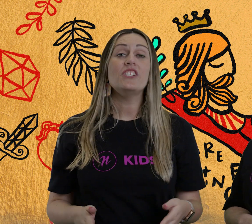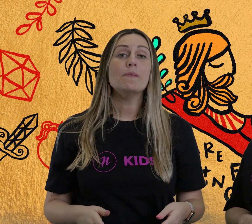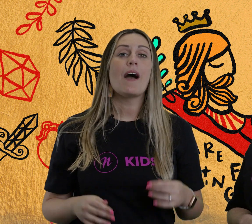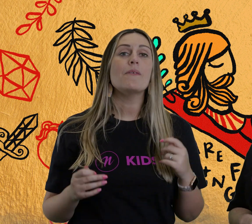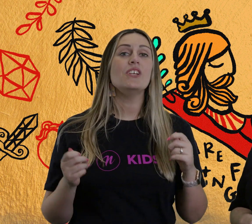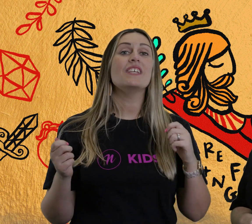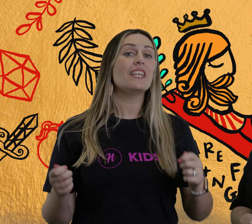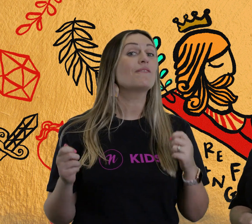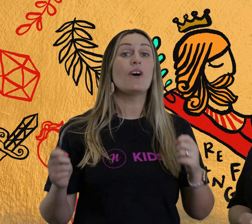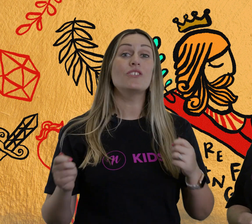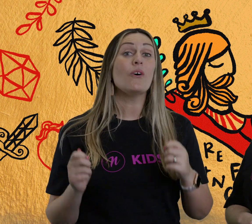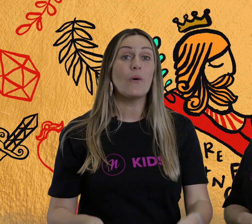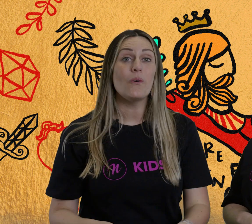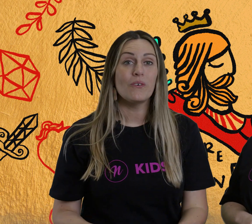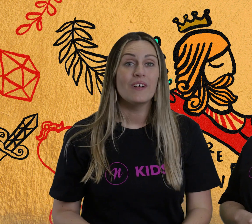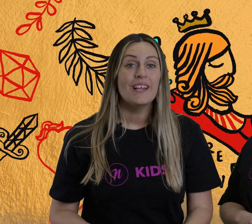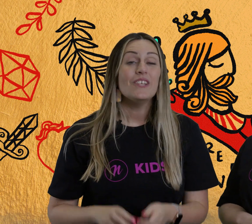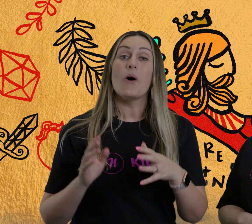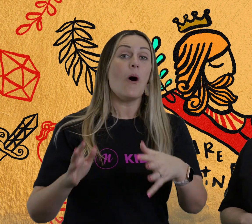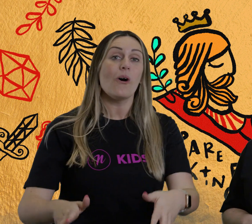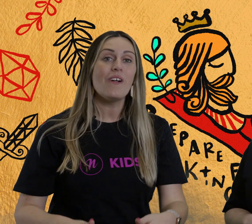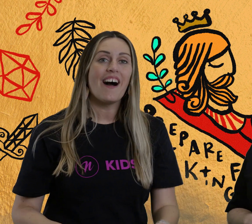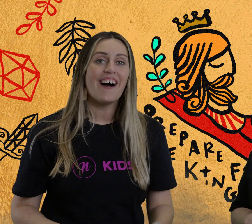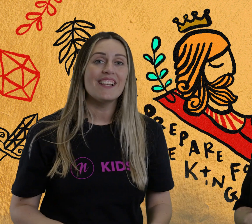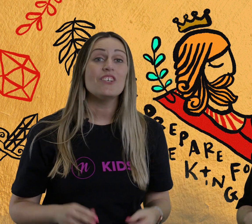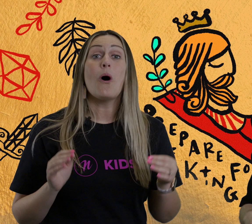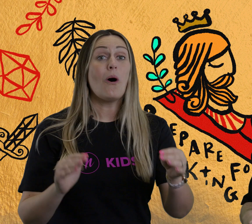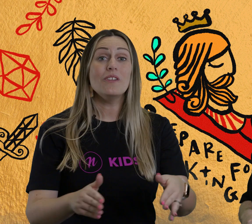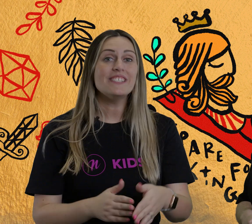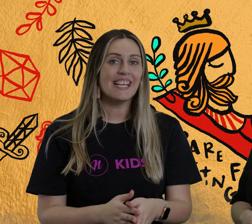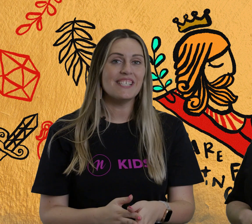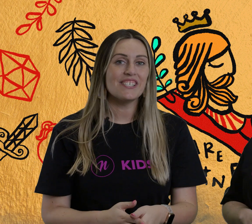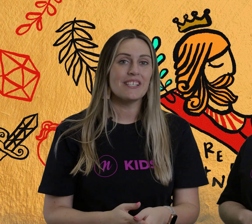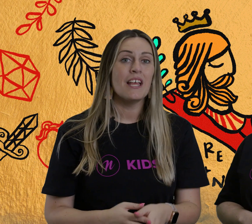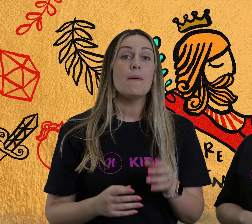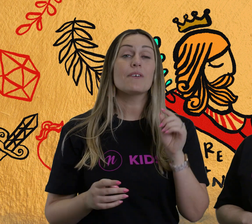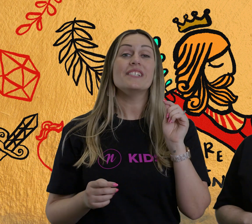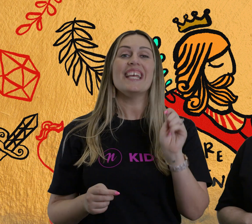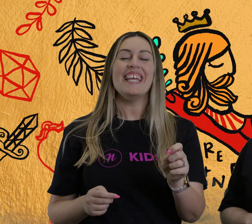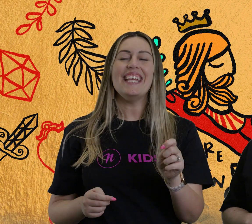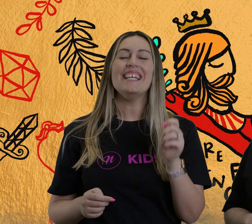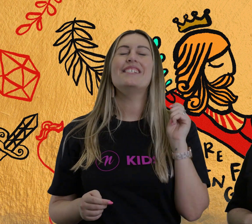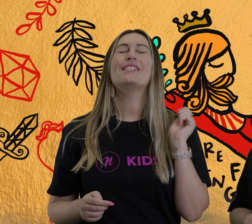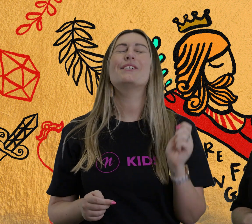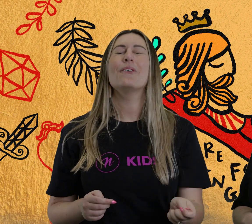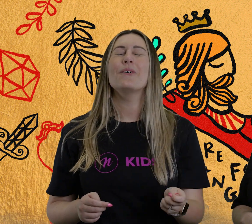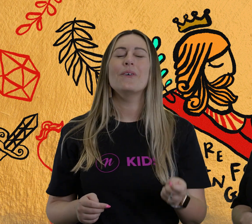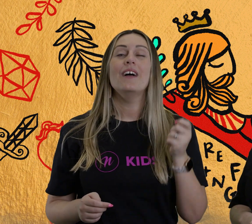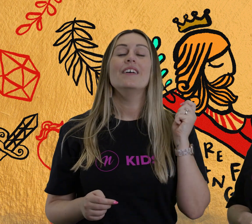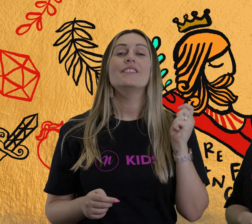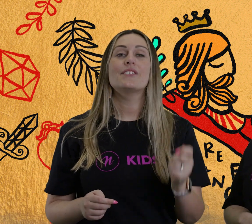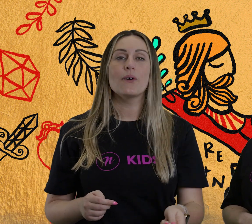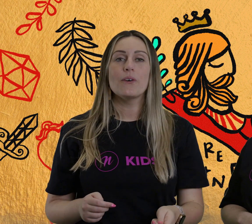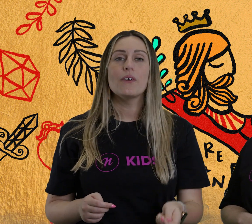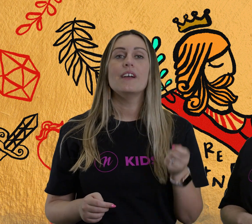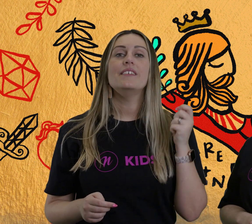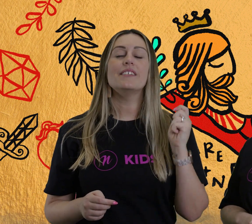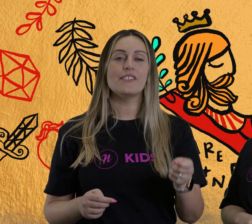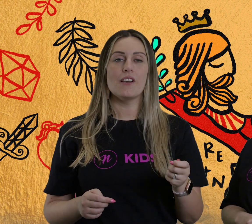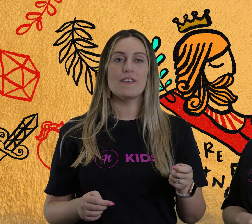we worship, I want you to give God your all, your whole heart, your whole attention, because he is so,